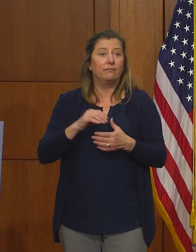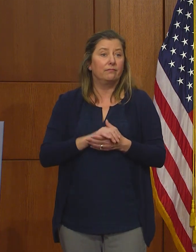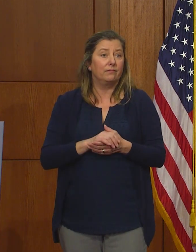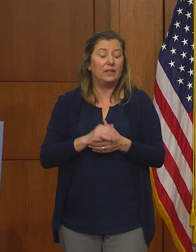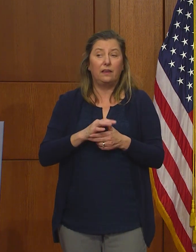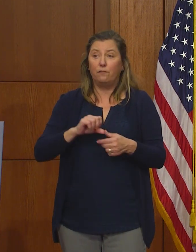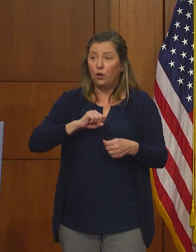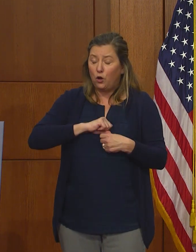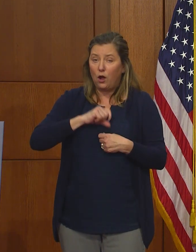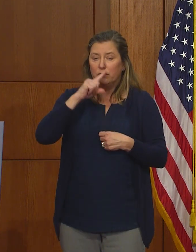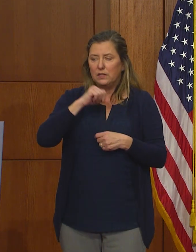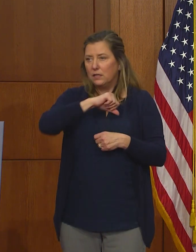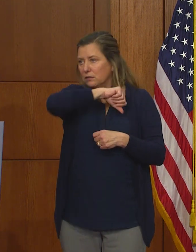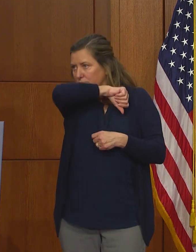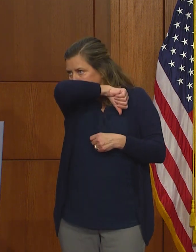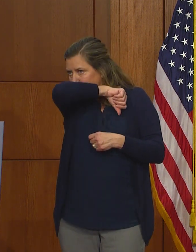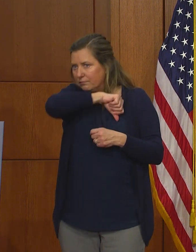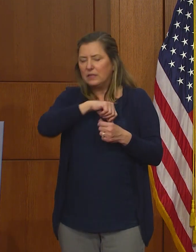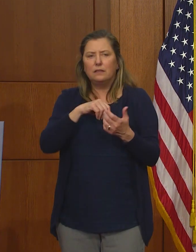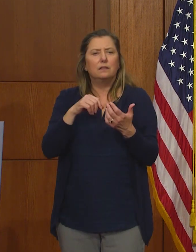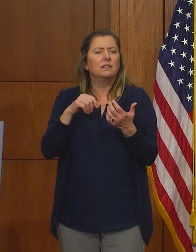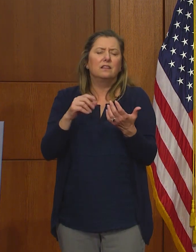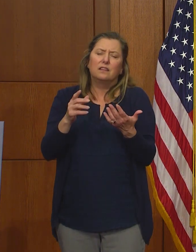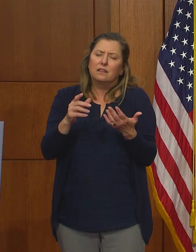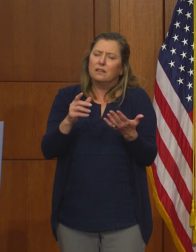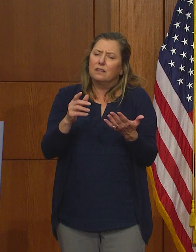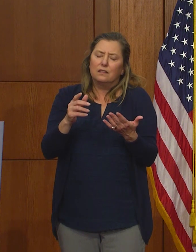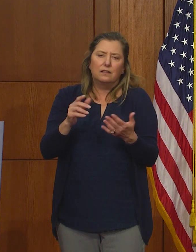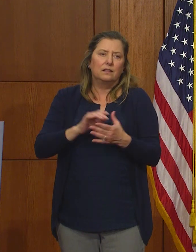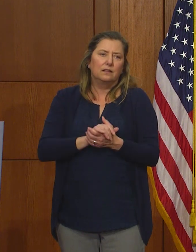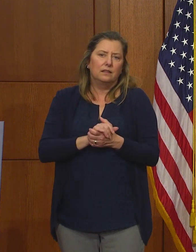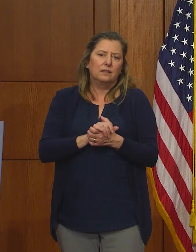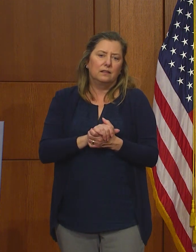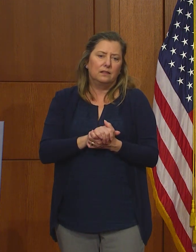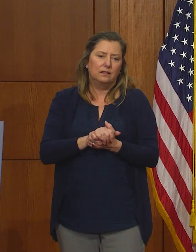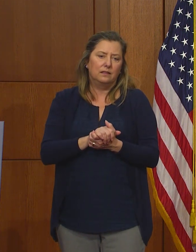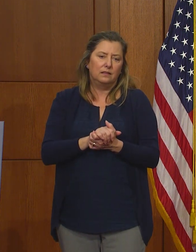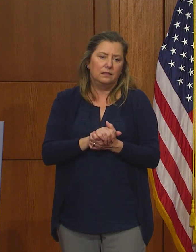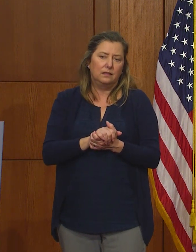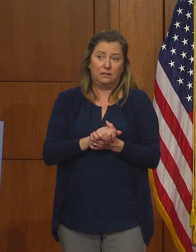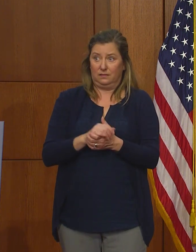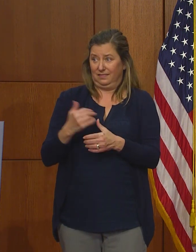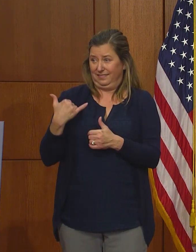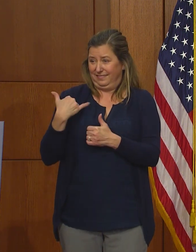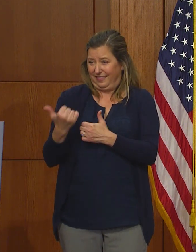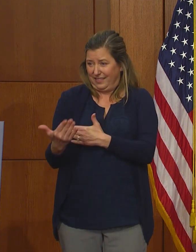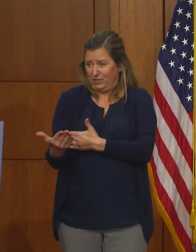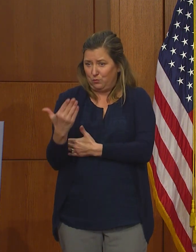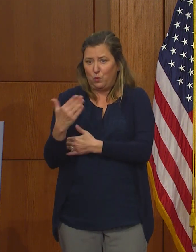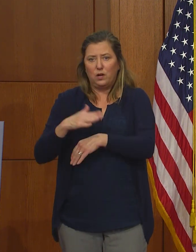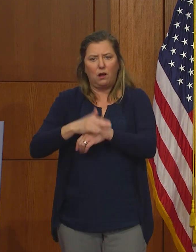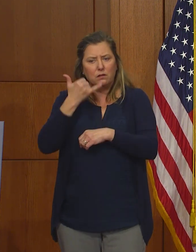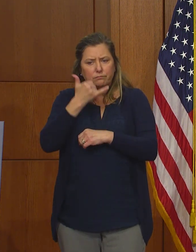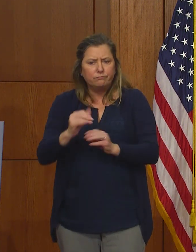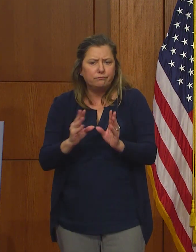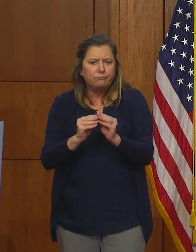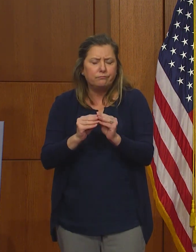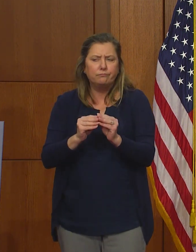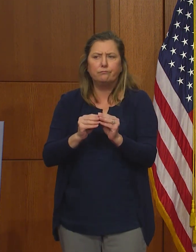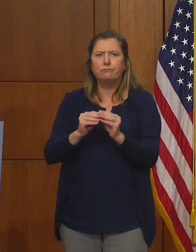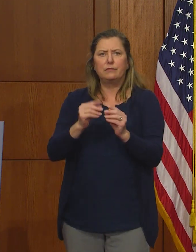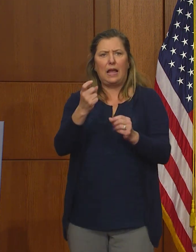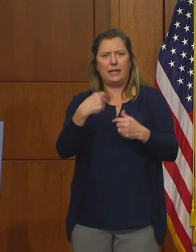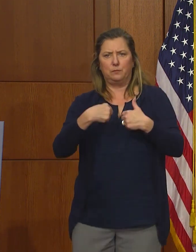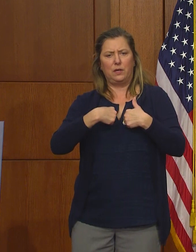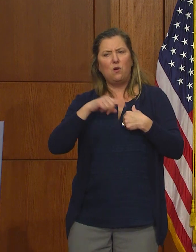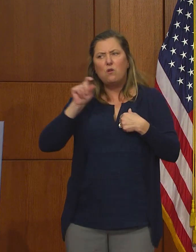you need to cough or sneeze. And really, as I was on a call this morning, they wanted to know as a doctor, what did